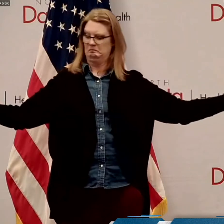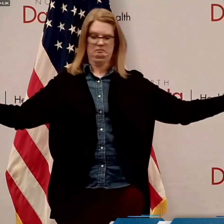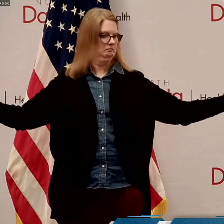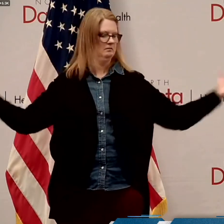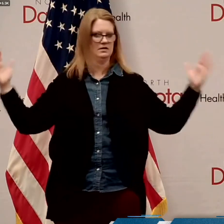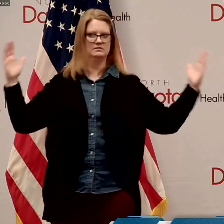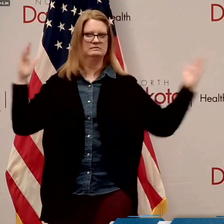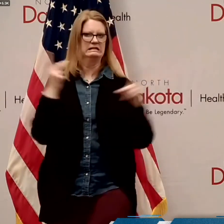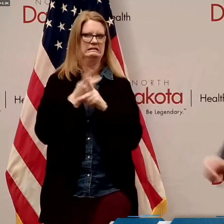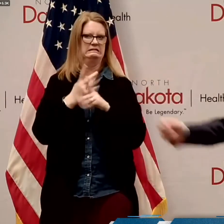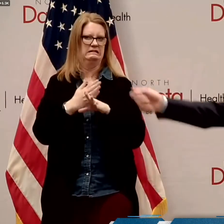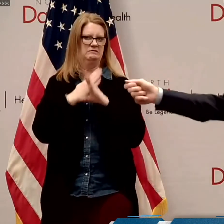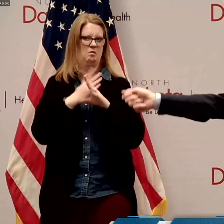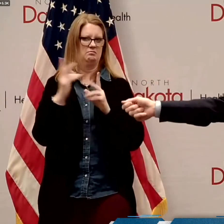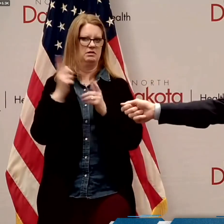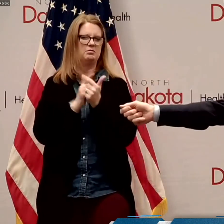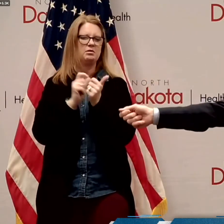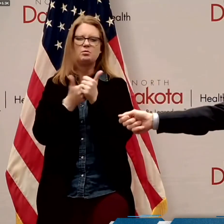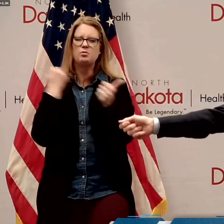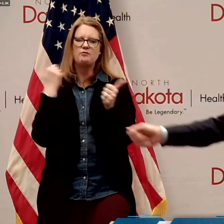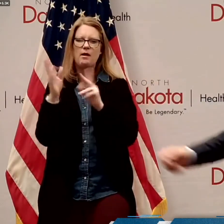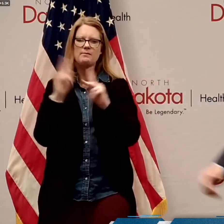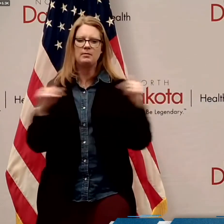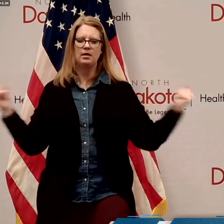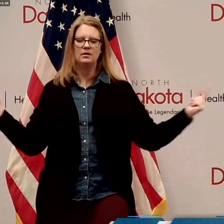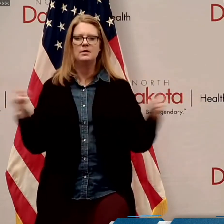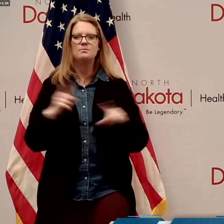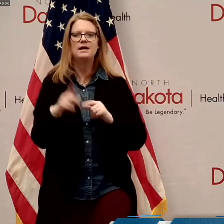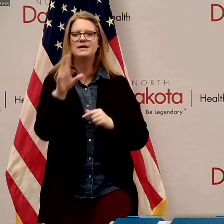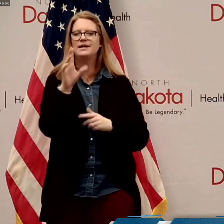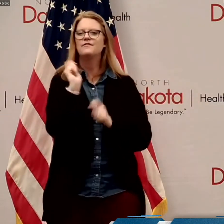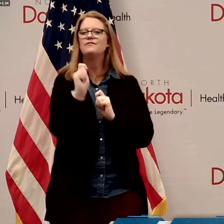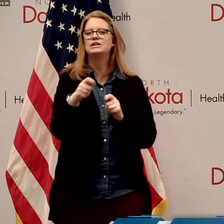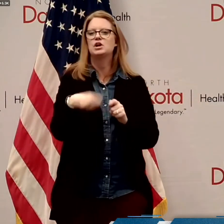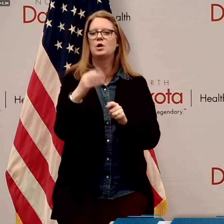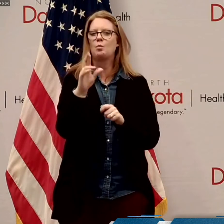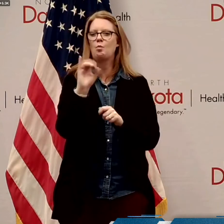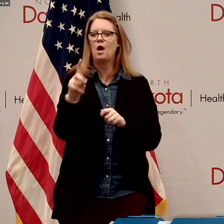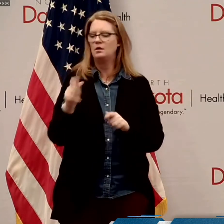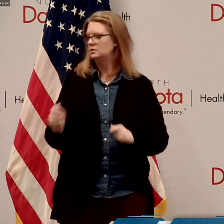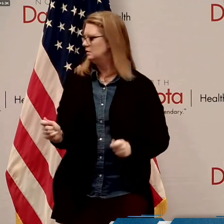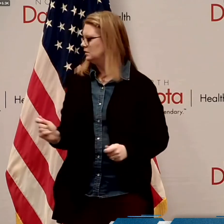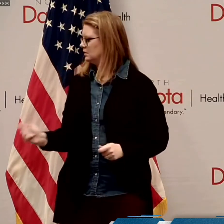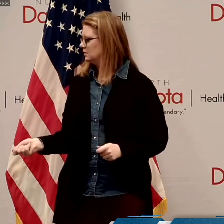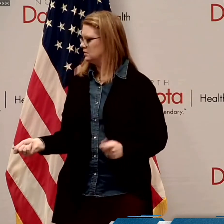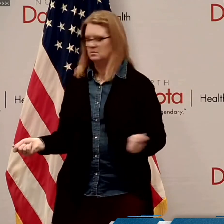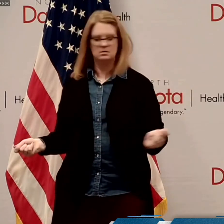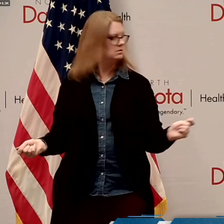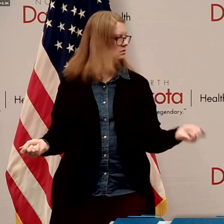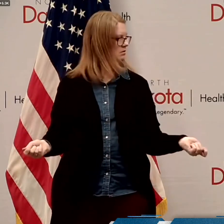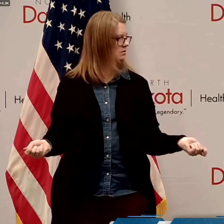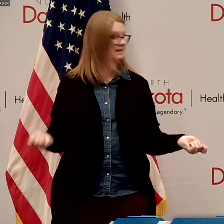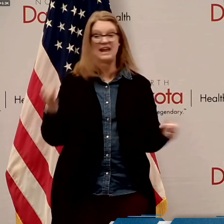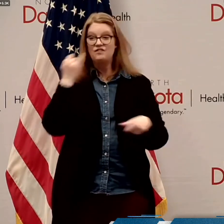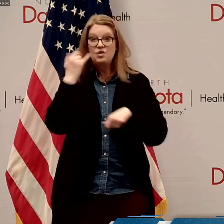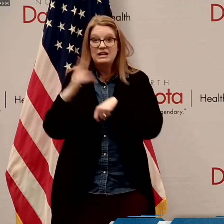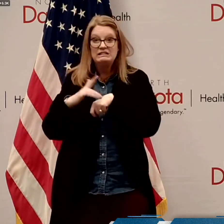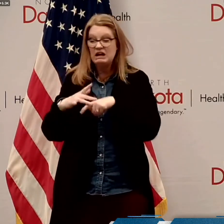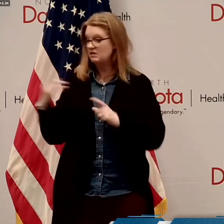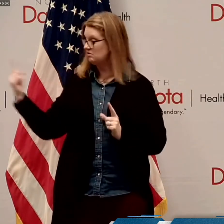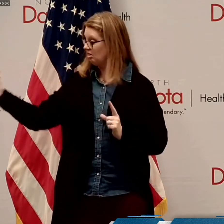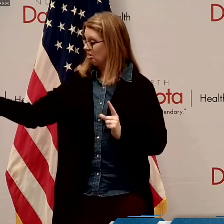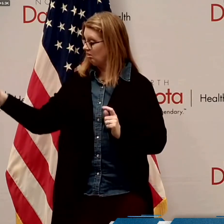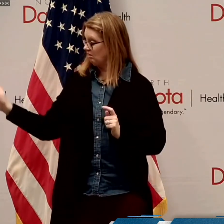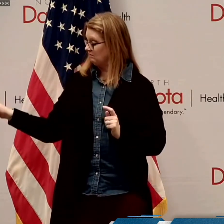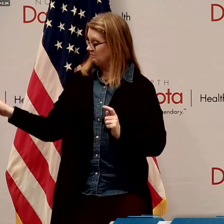them. But if you got your fishing rod, you can just put it out in either direction. If you can touch your neighbor with your fishing rod, you're too close,